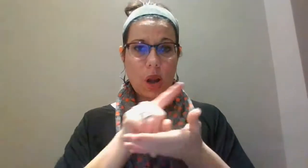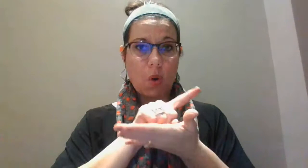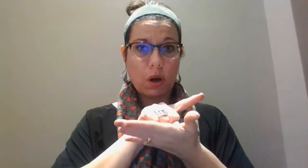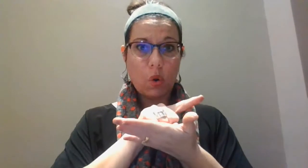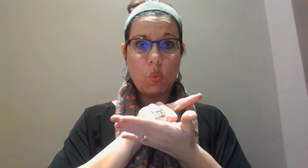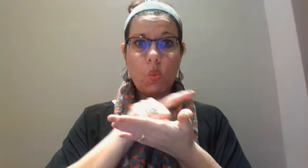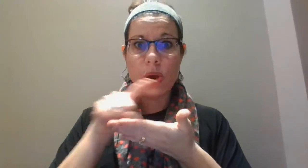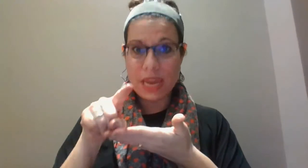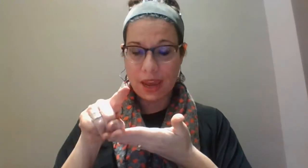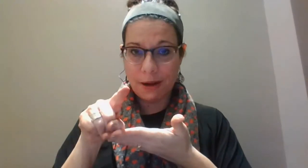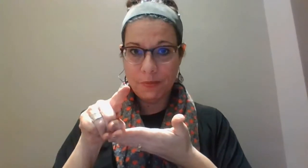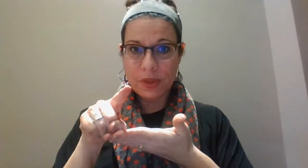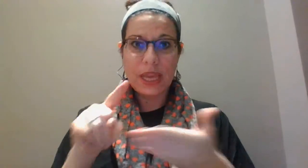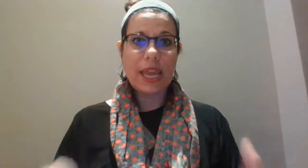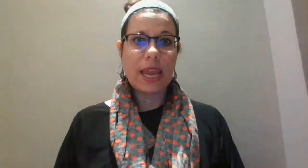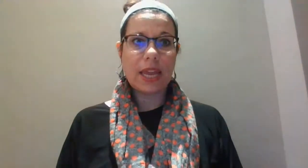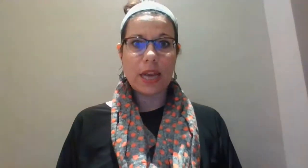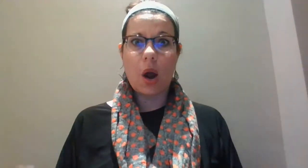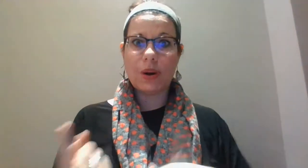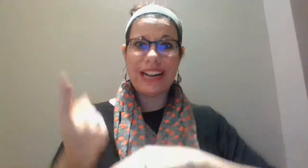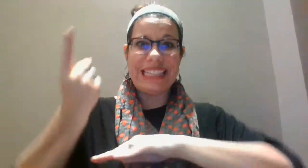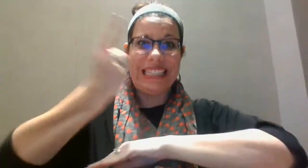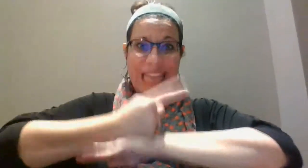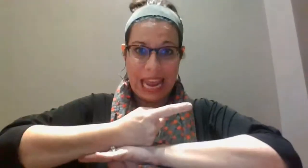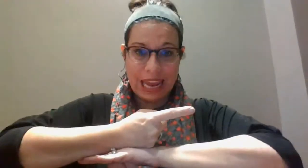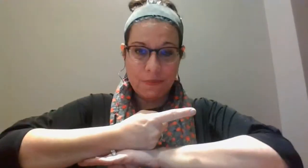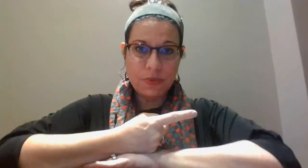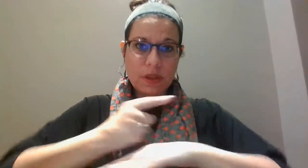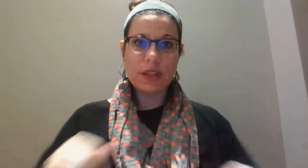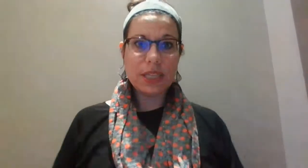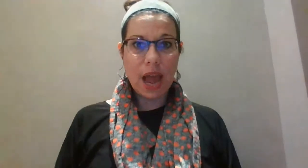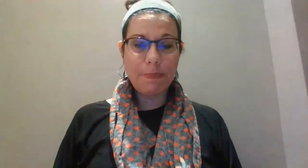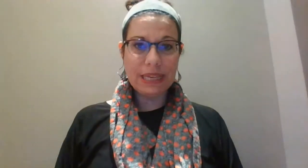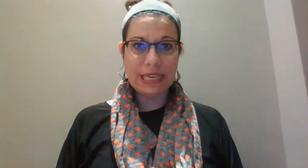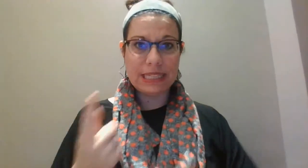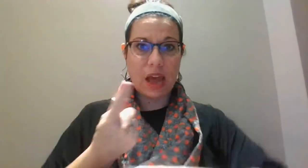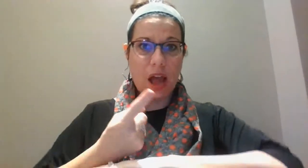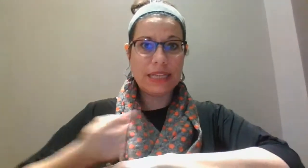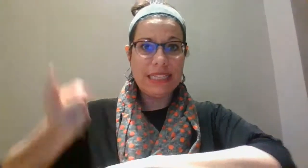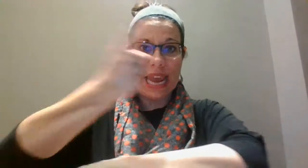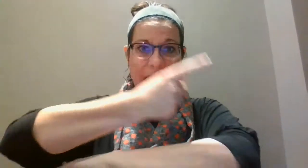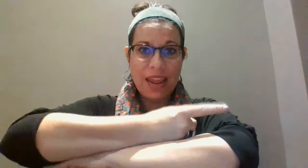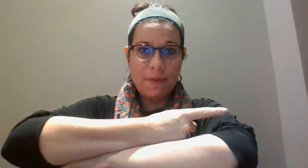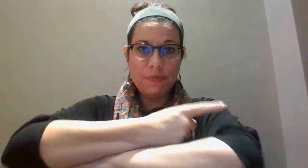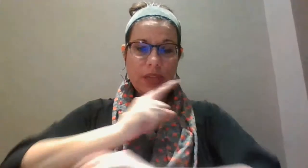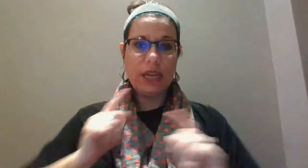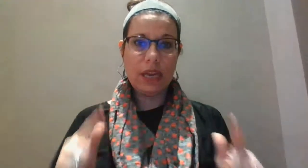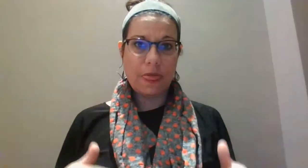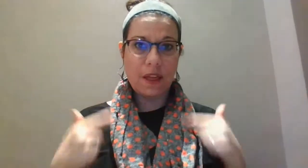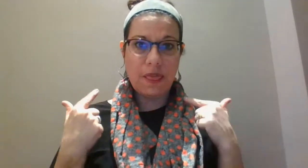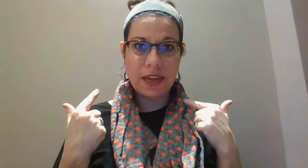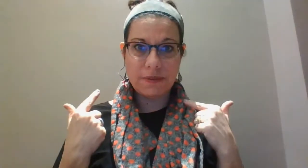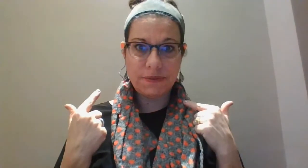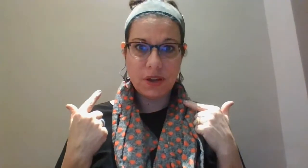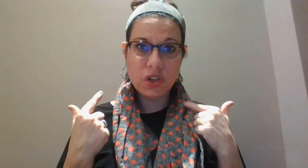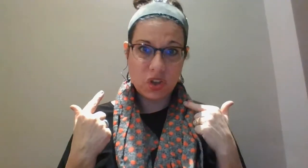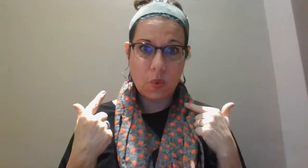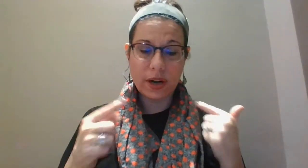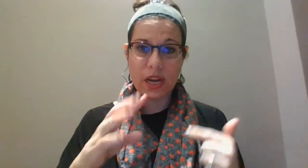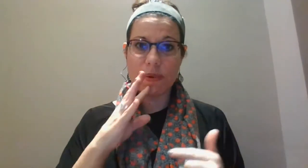our week and our day. The topic is a day in the life. So we're going to be